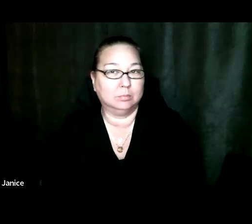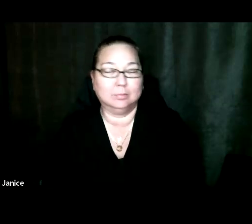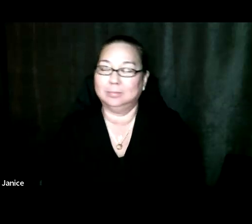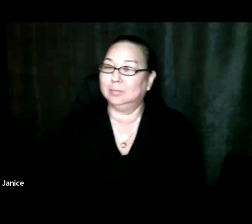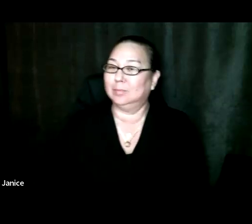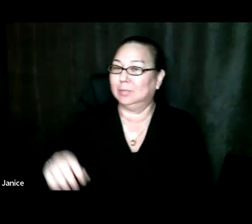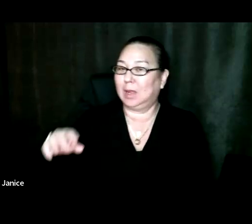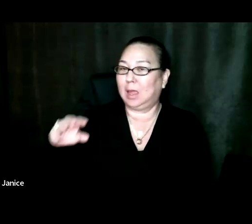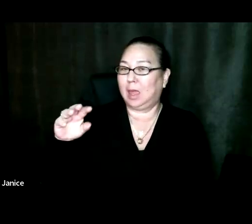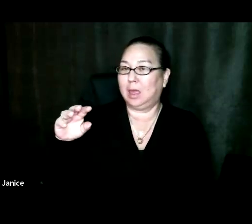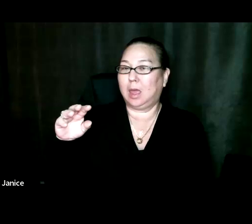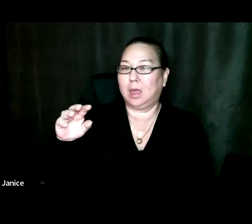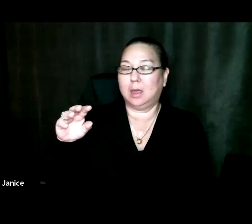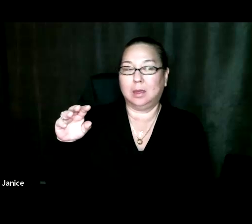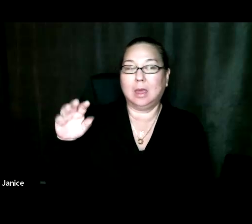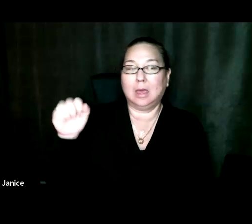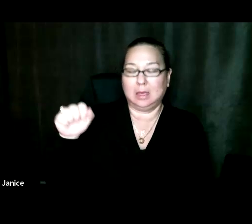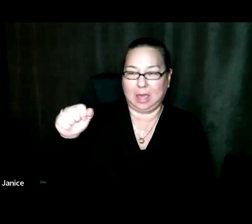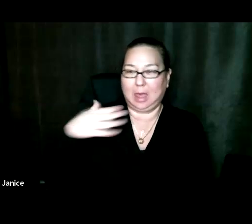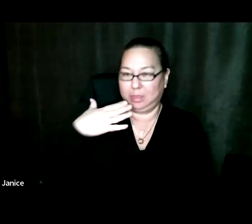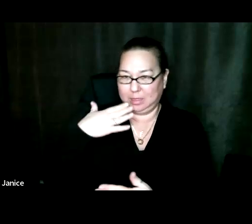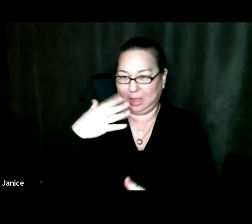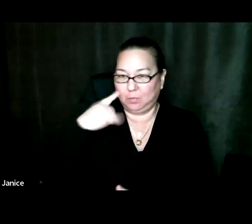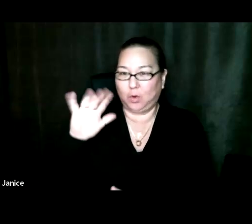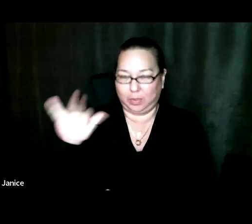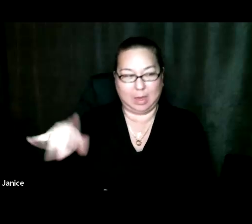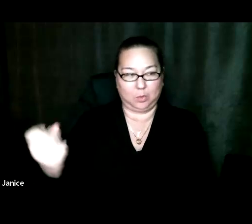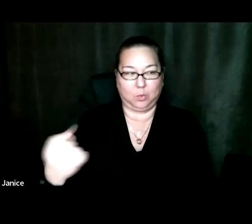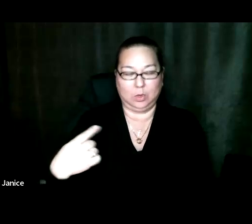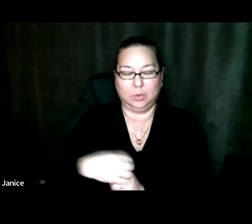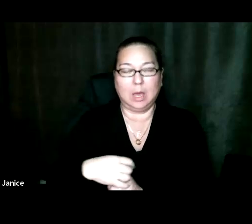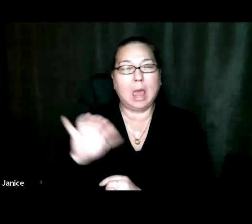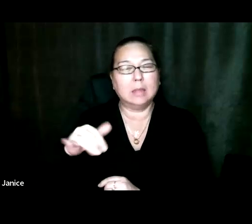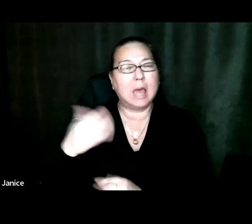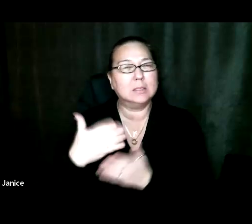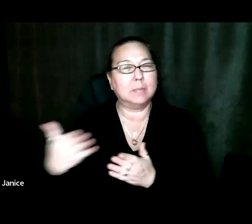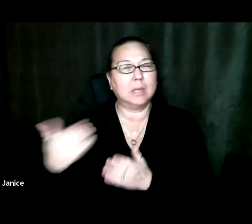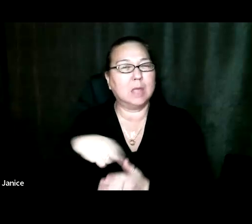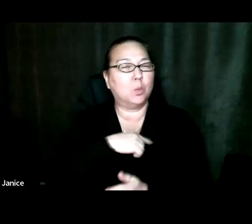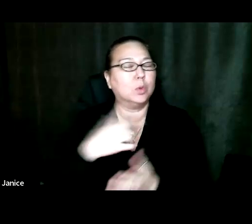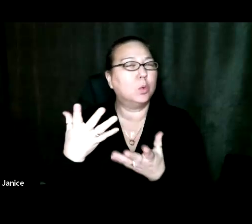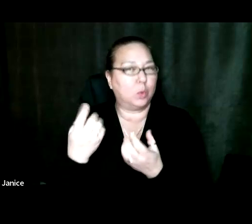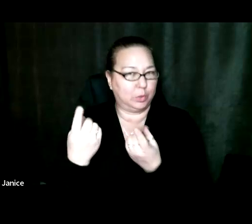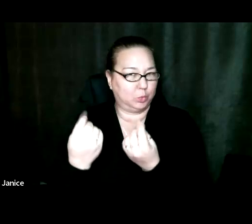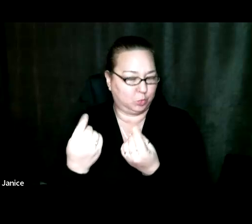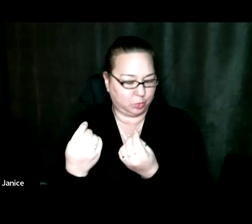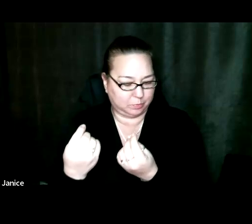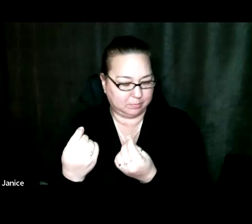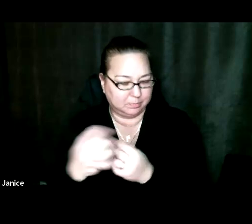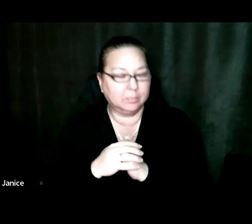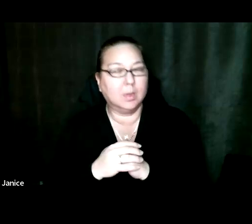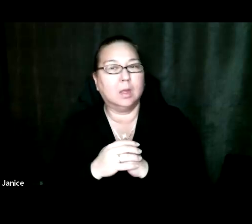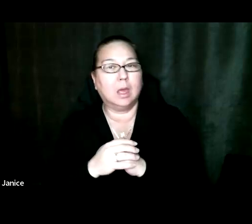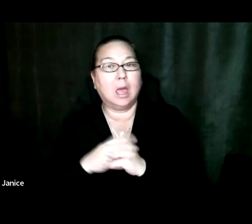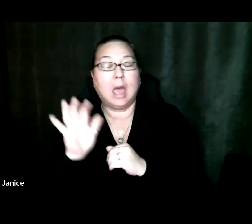Member Garcia. It is something that we want to do. That is actually something as well that the Council of